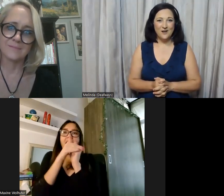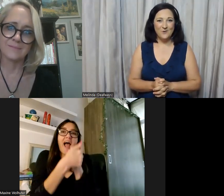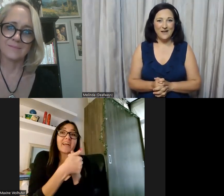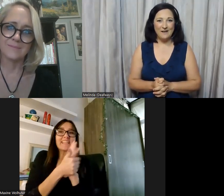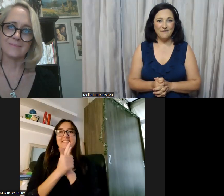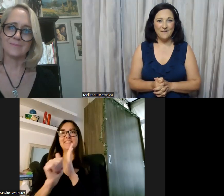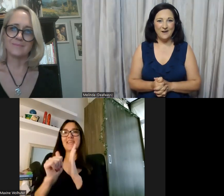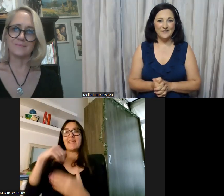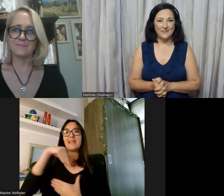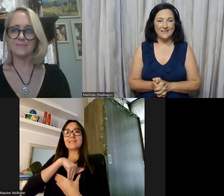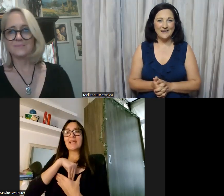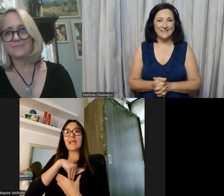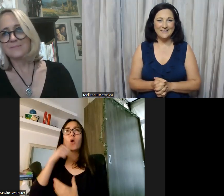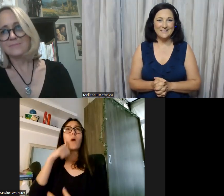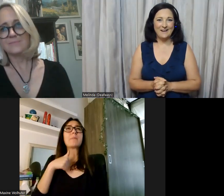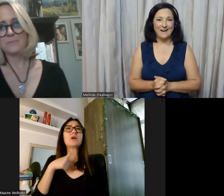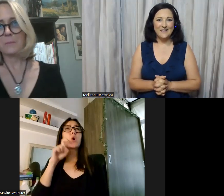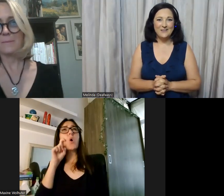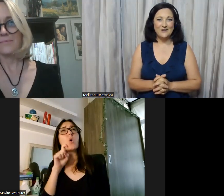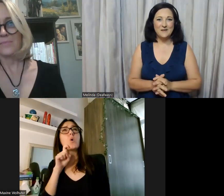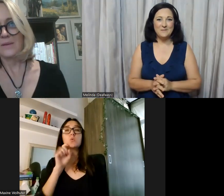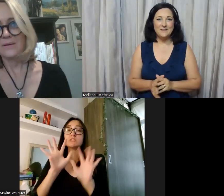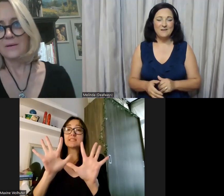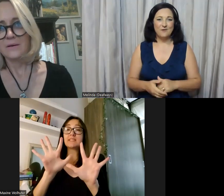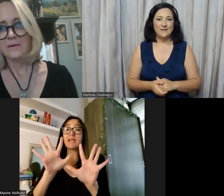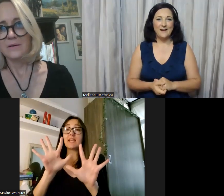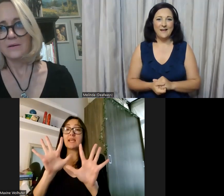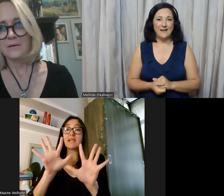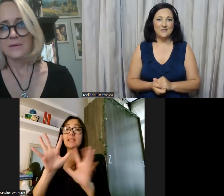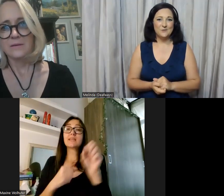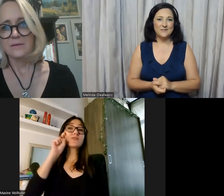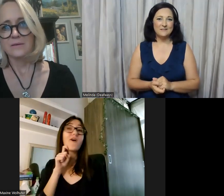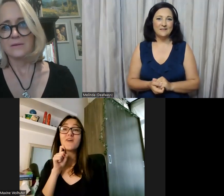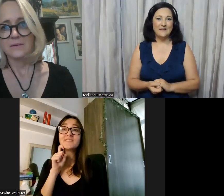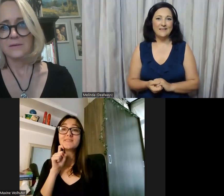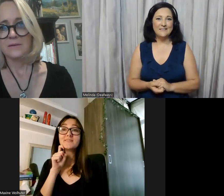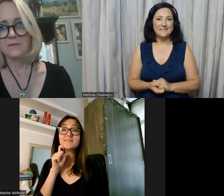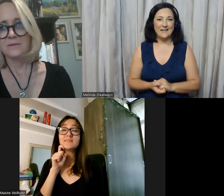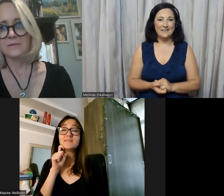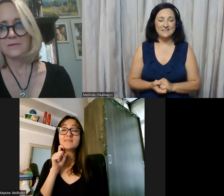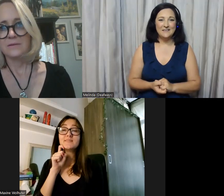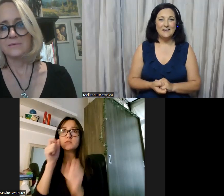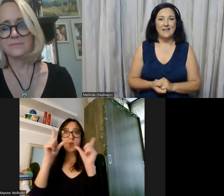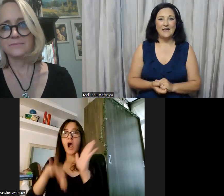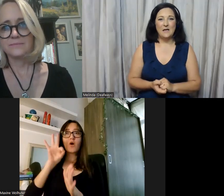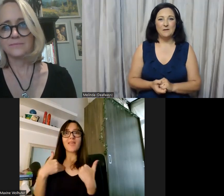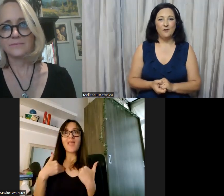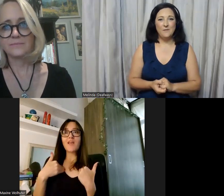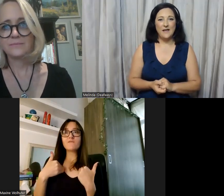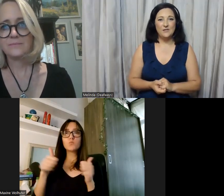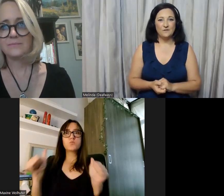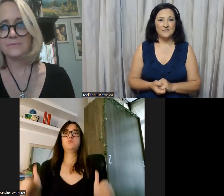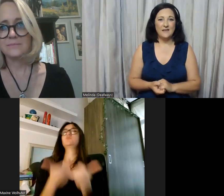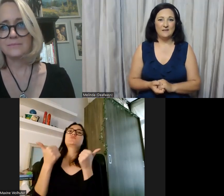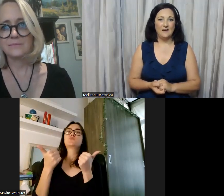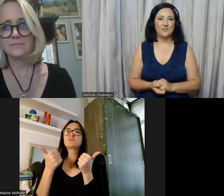really know where I found that. I think it's like, you know, maybe from a young age, it was still a hidden talent. But from